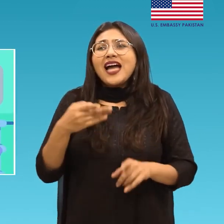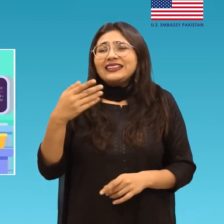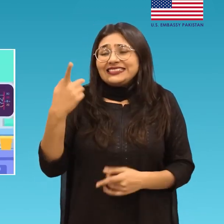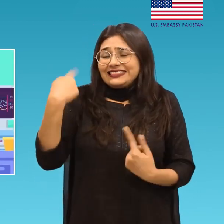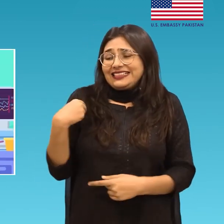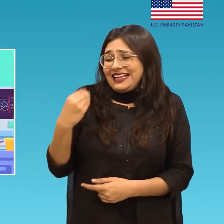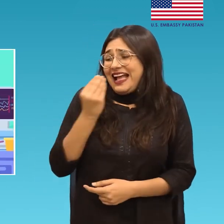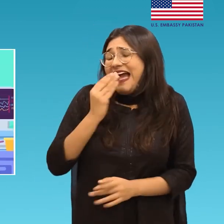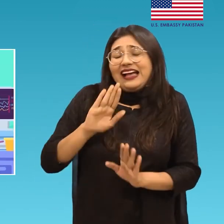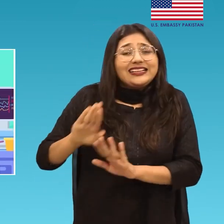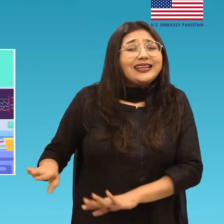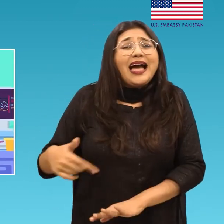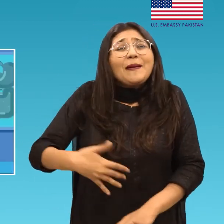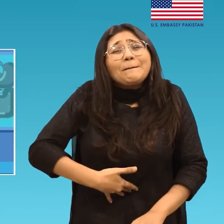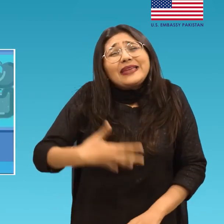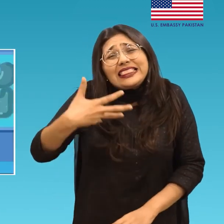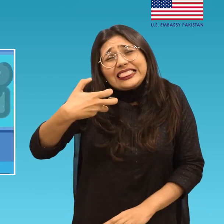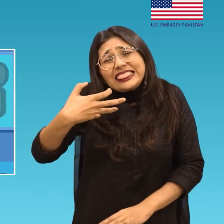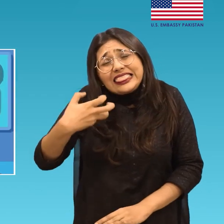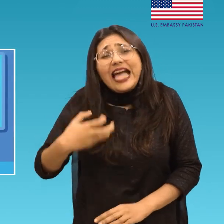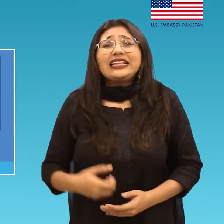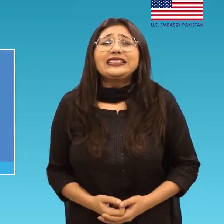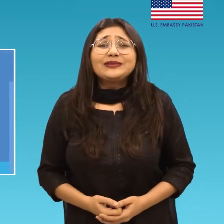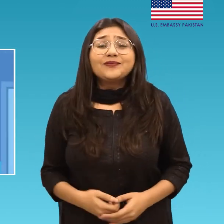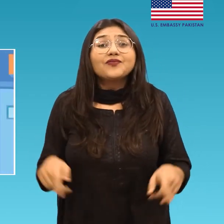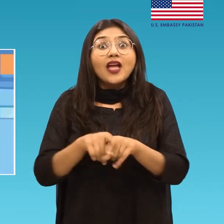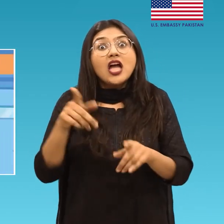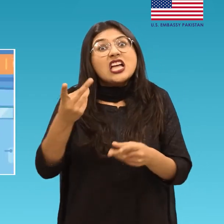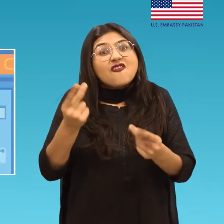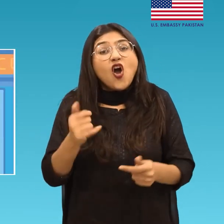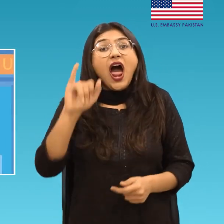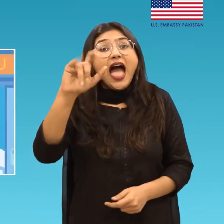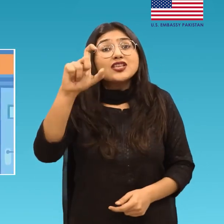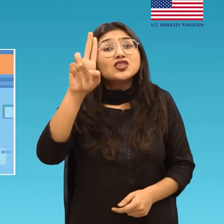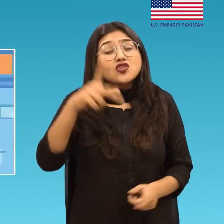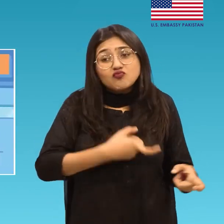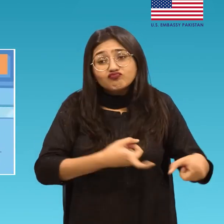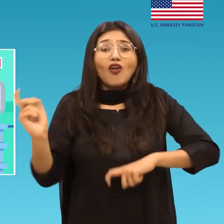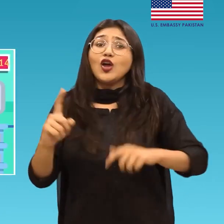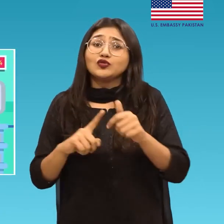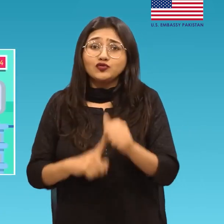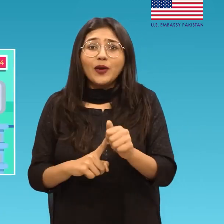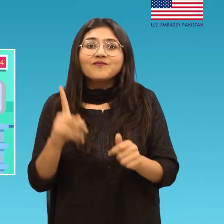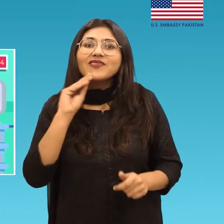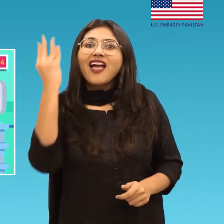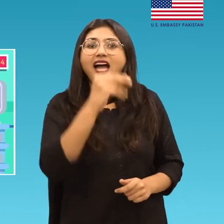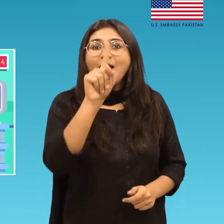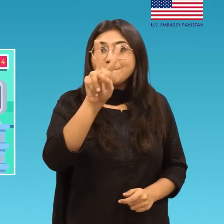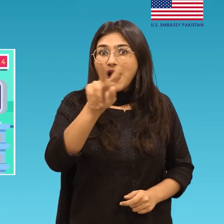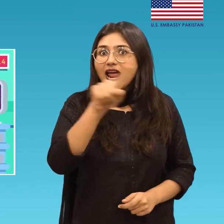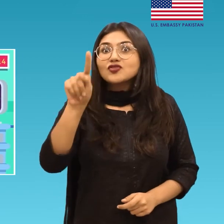appetite and may be facing abdominal pain the condition also needs immediate treatment in icu day 12 to